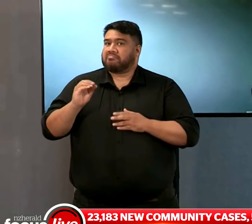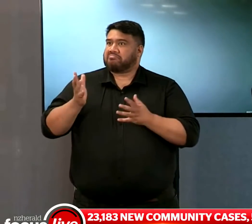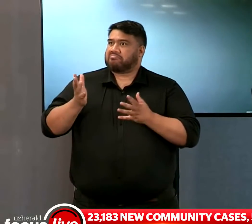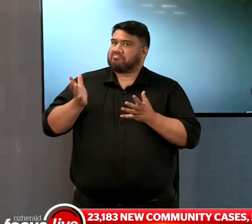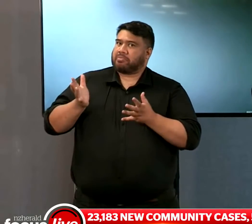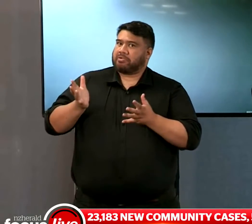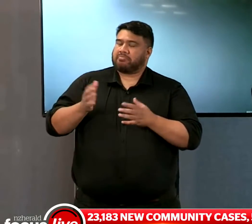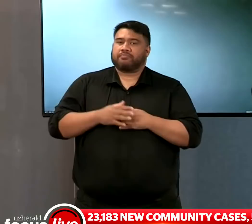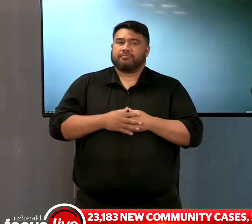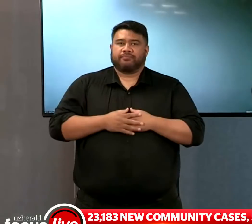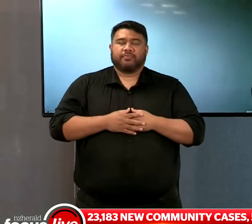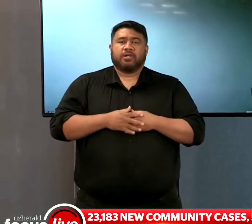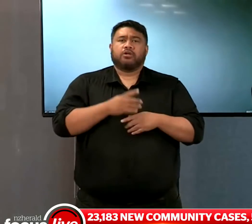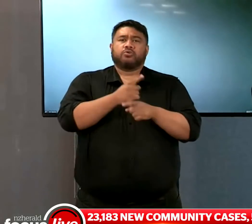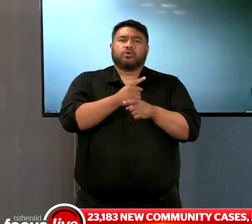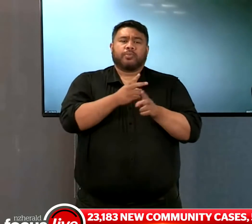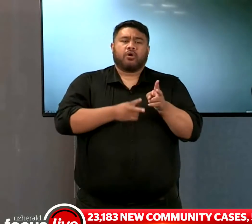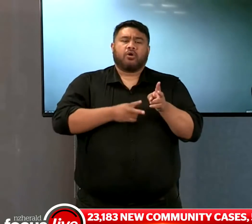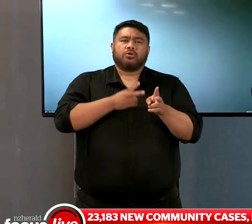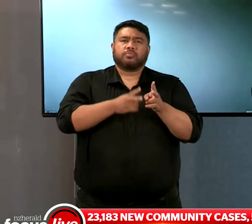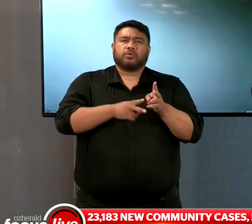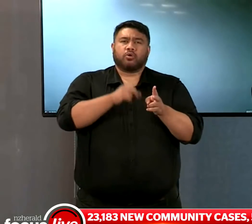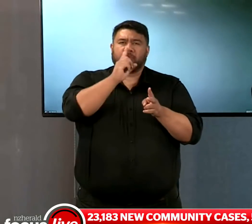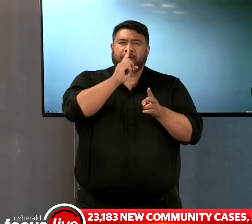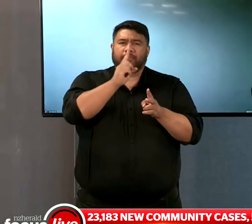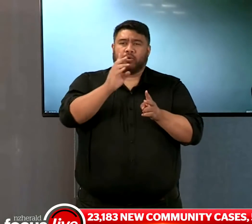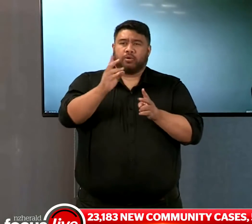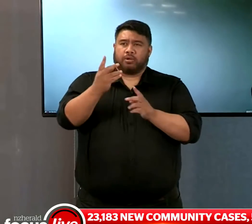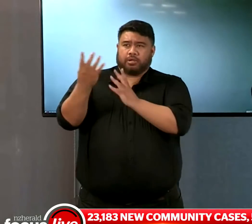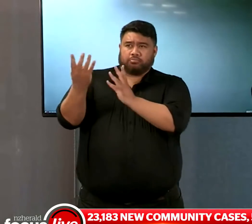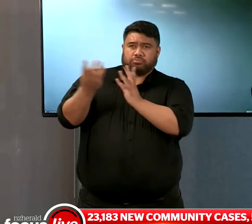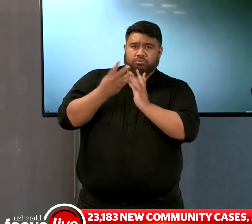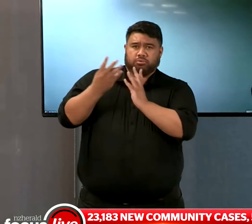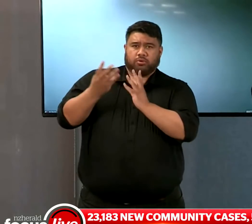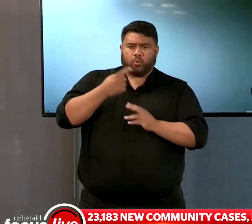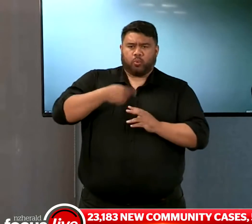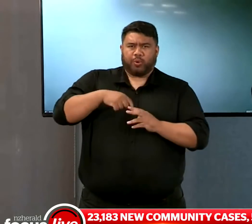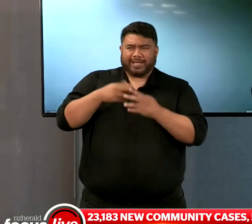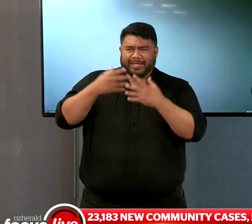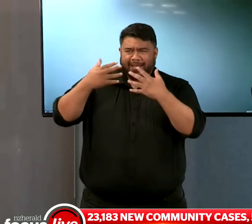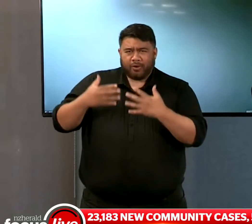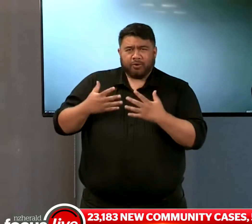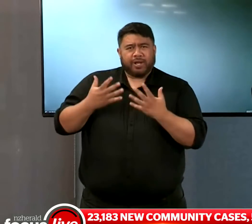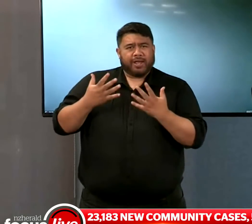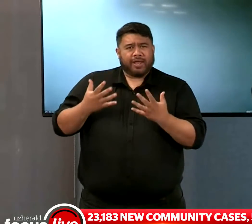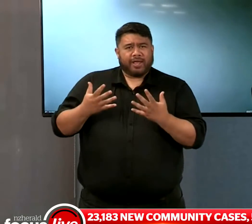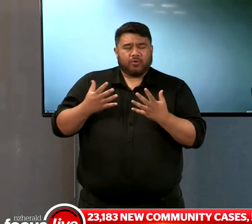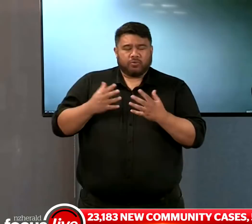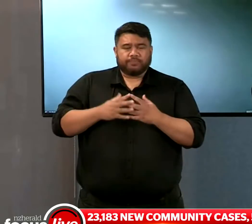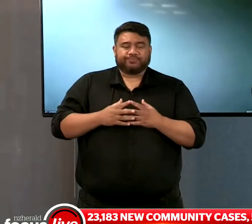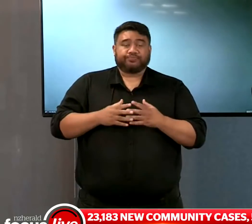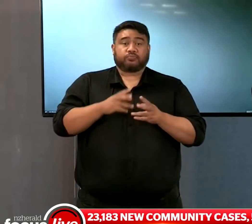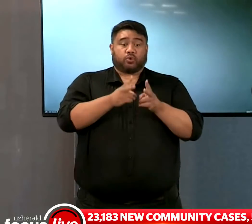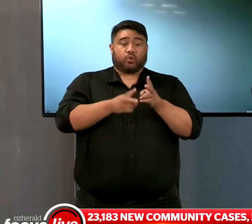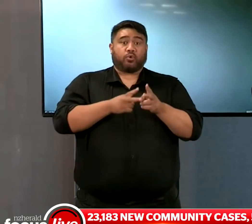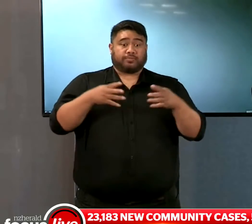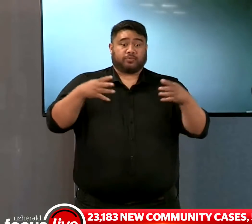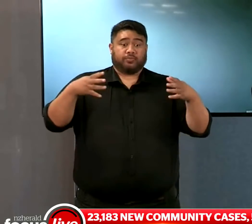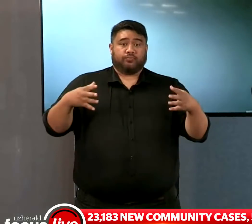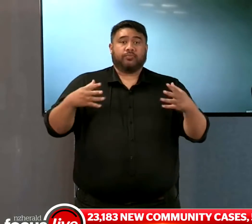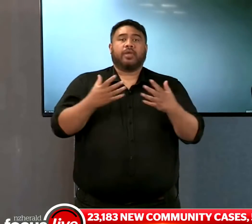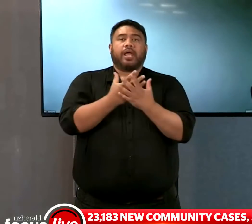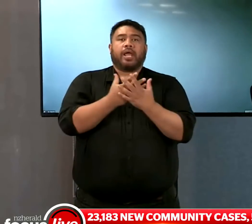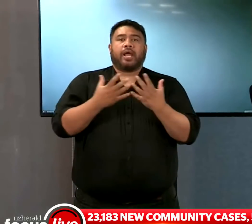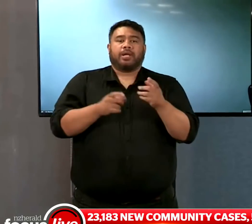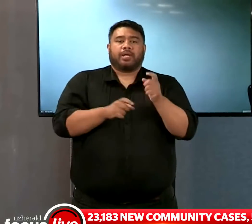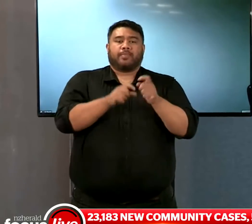In terms of our hospitalisation rate, the way we're calculating this at the moment is the number of people in hospital over